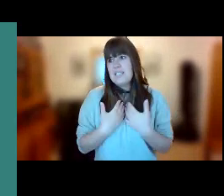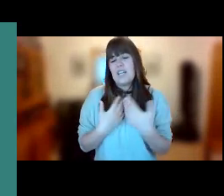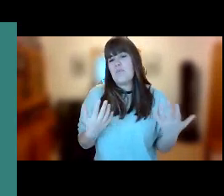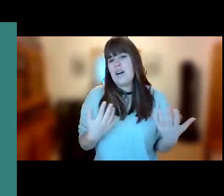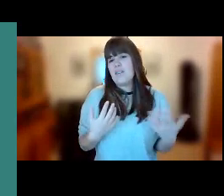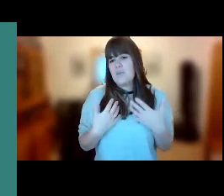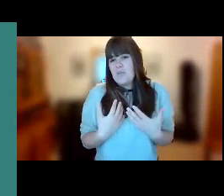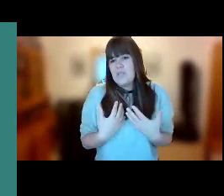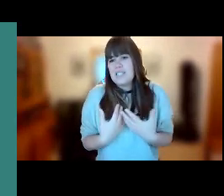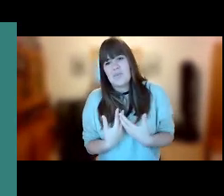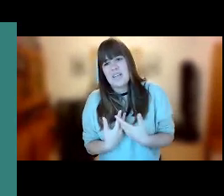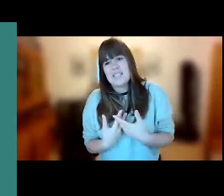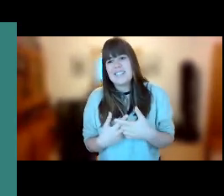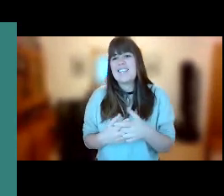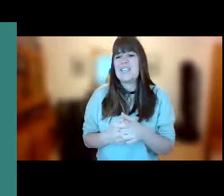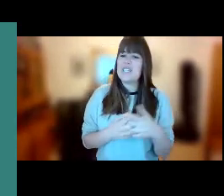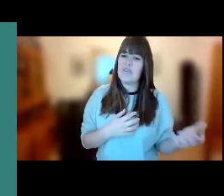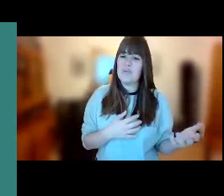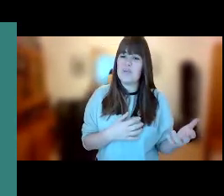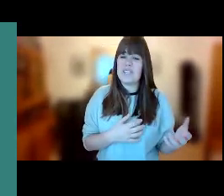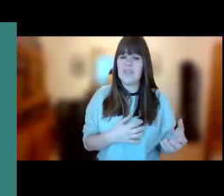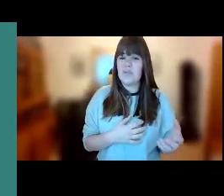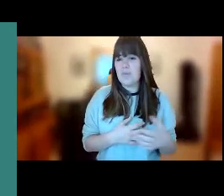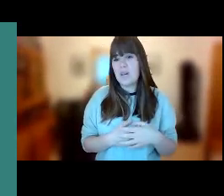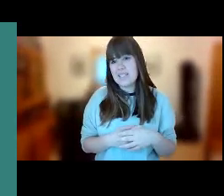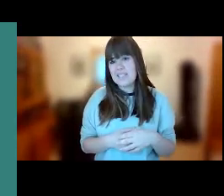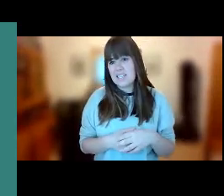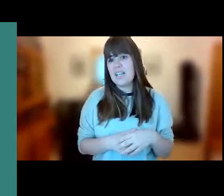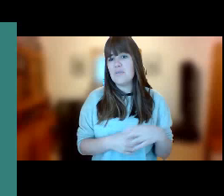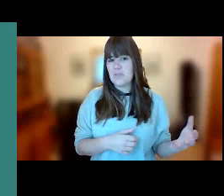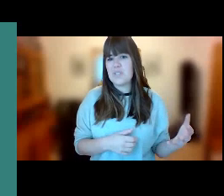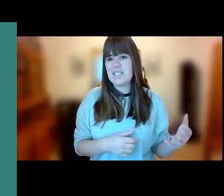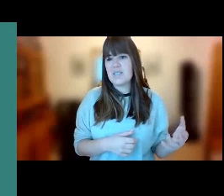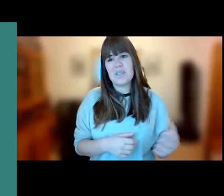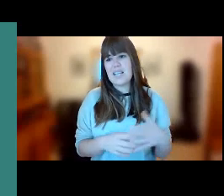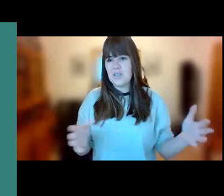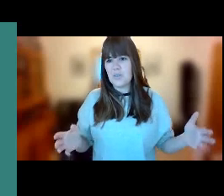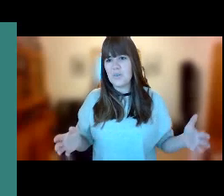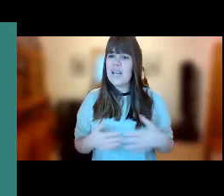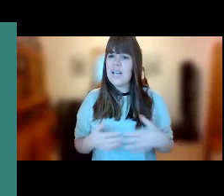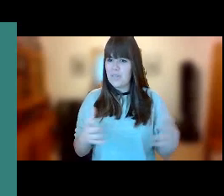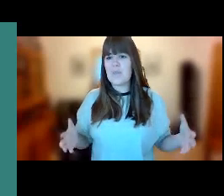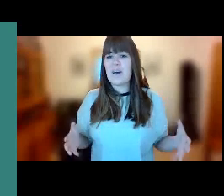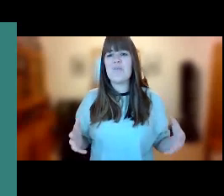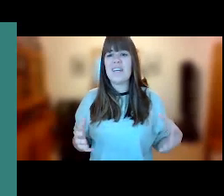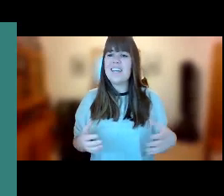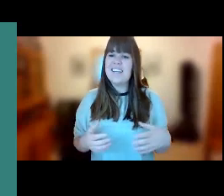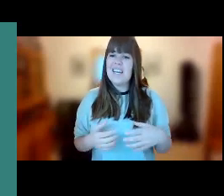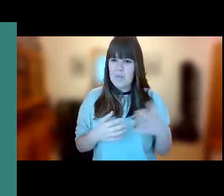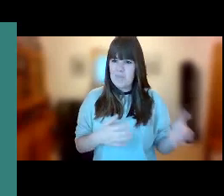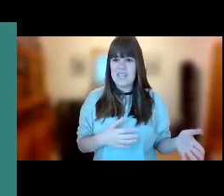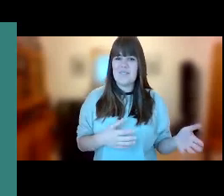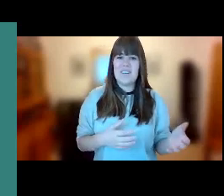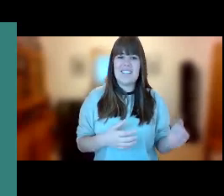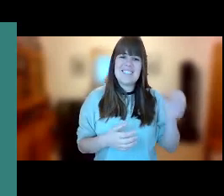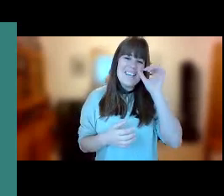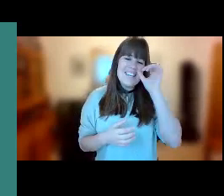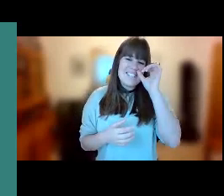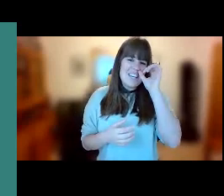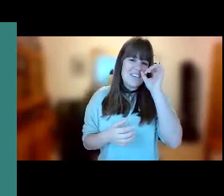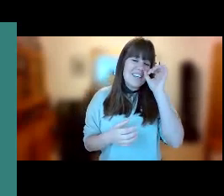am autistic and I'm proud, so I'm an autistic person. Lots of other people say, well, I'm a person and I live with autism, but that's not everything about me. I'm a